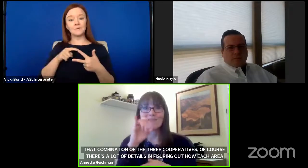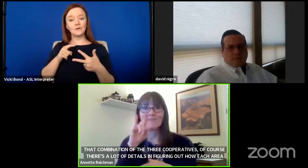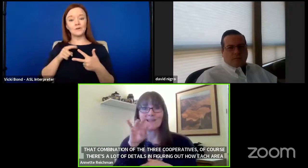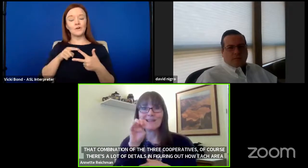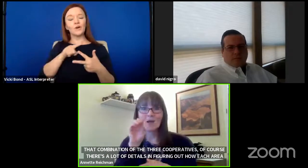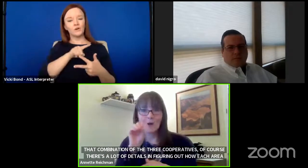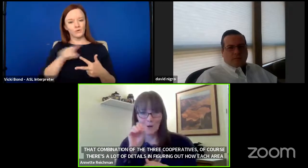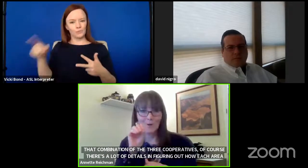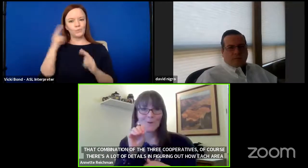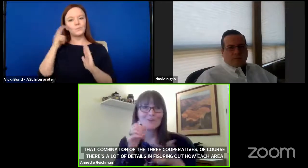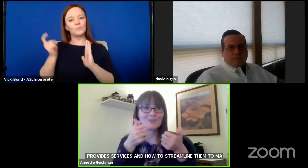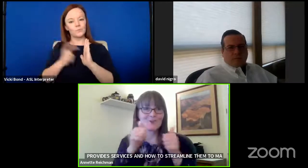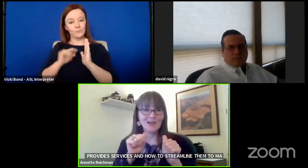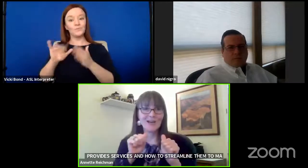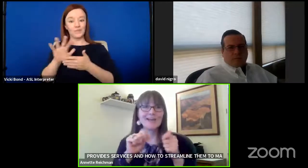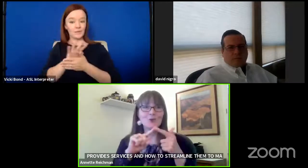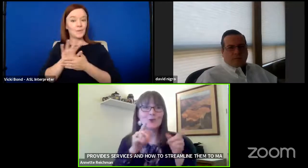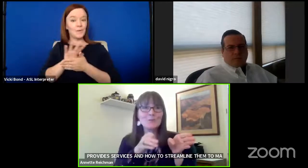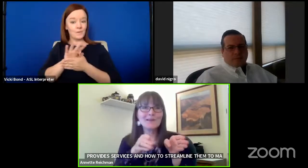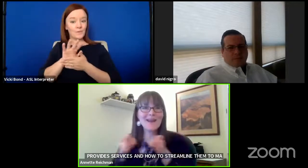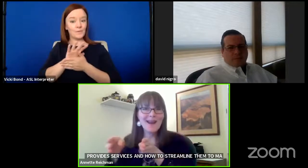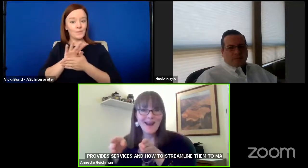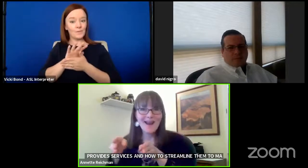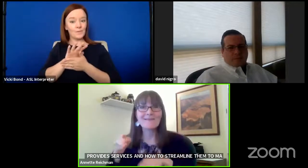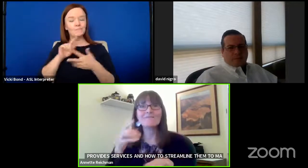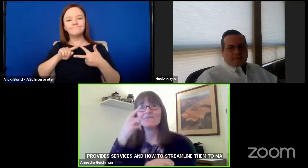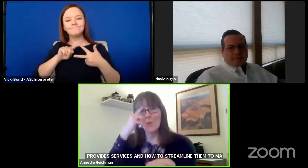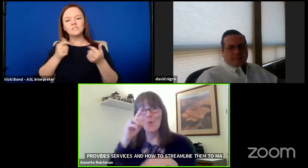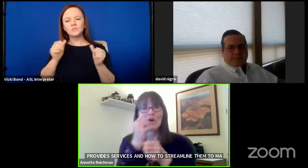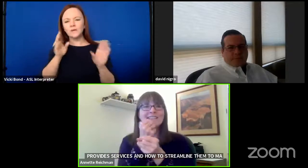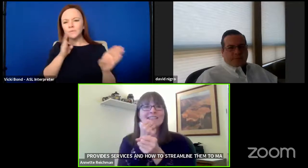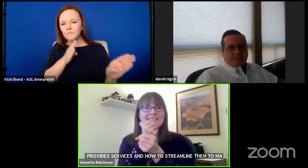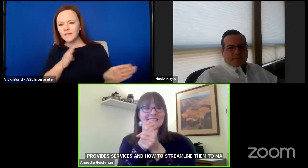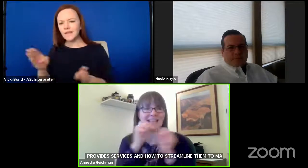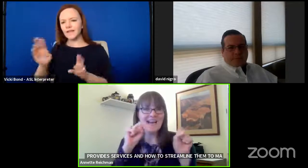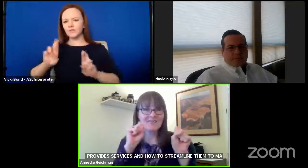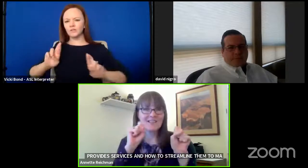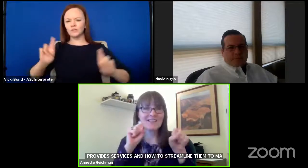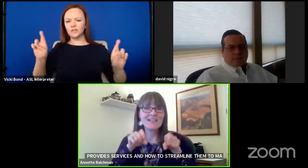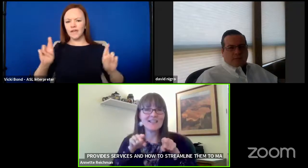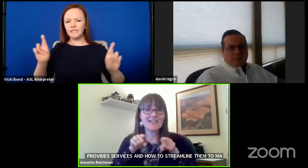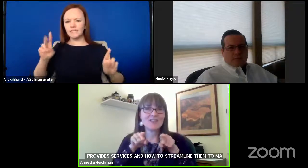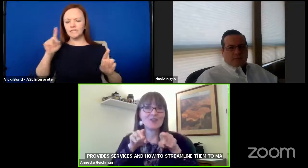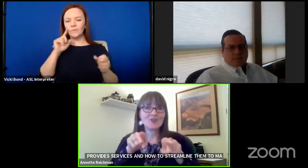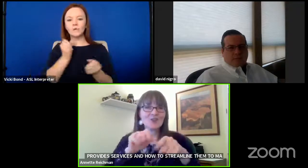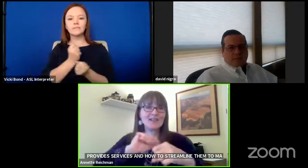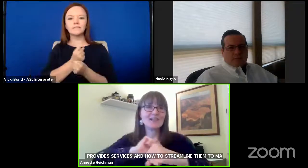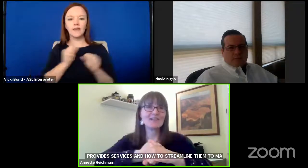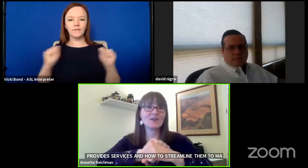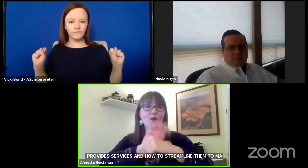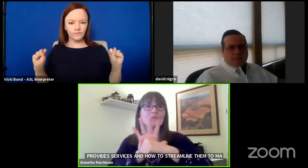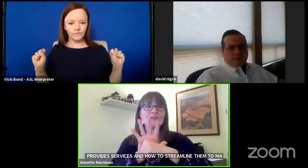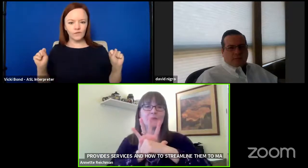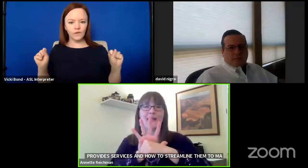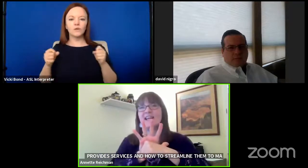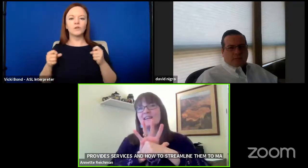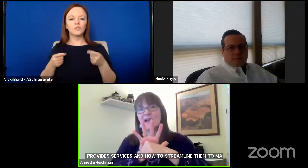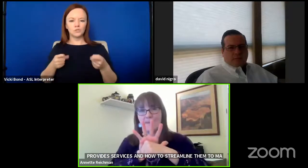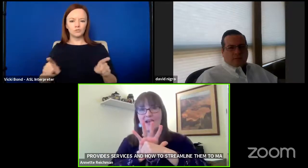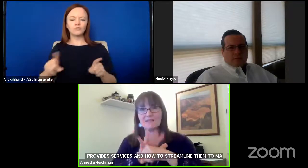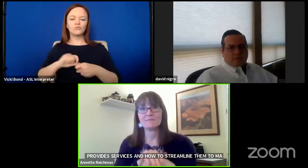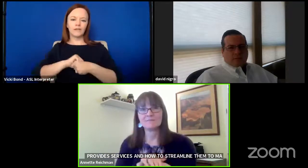saw with the video, was trying to plan for safety during the